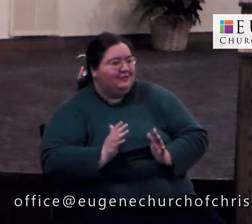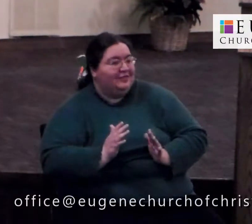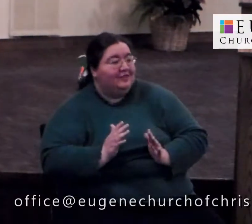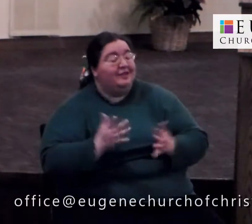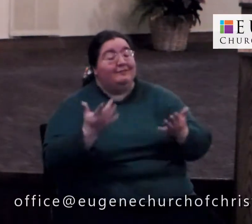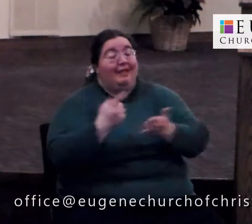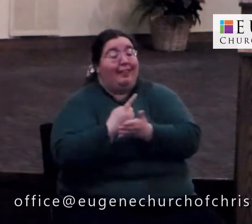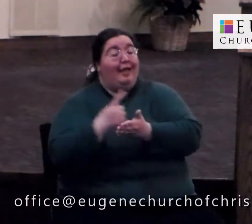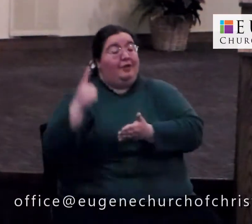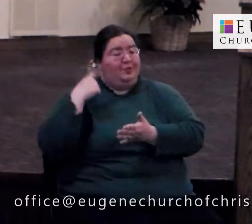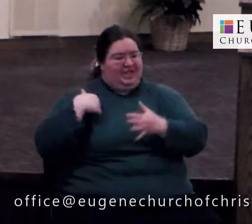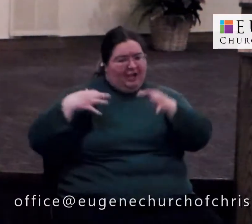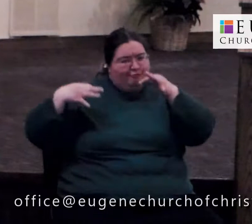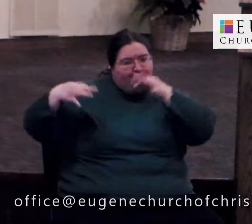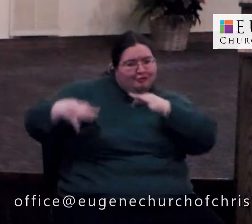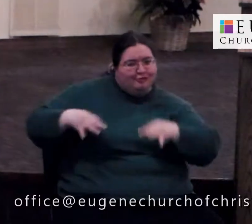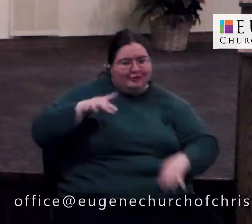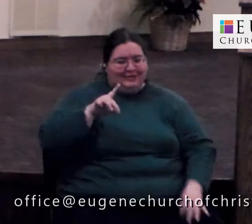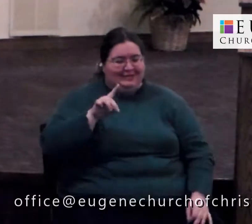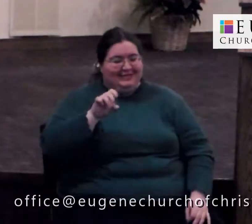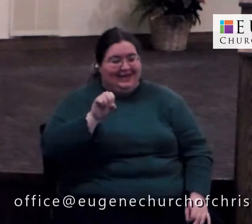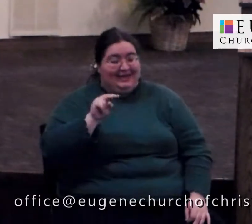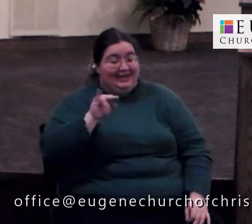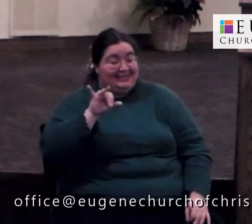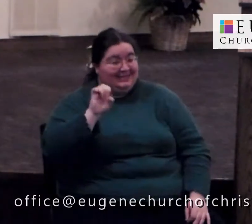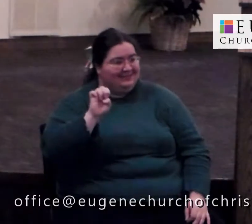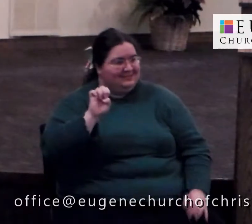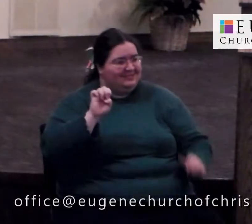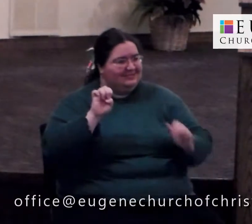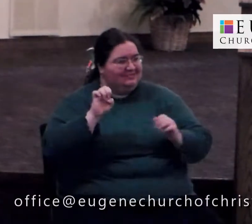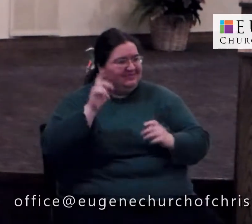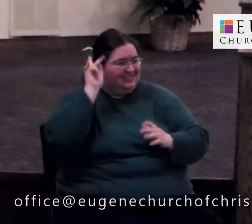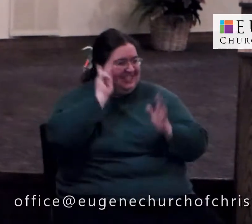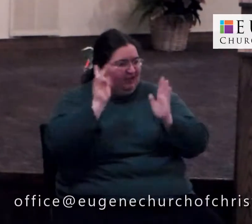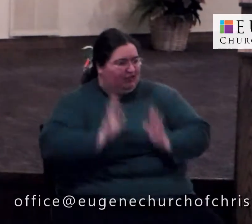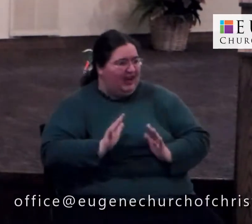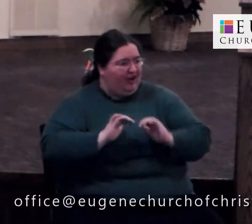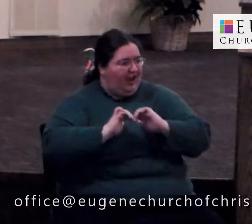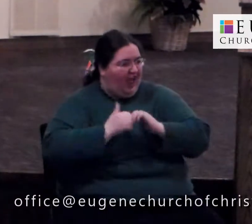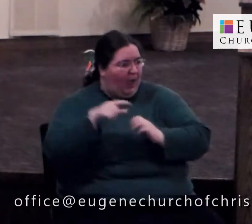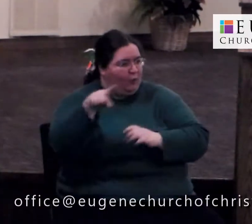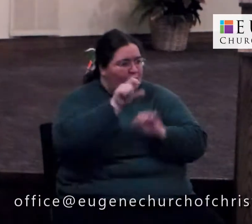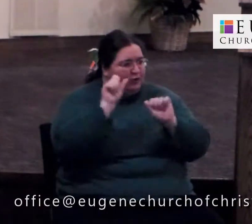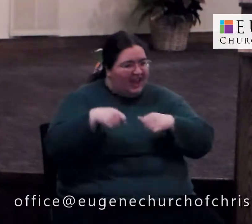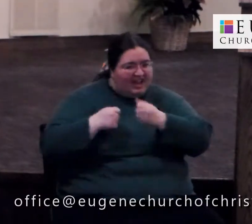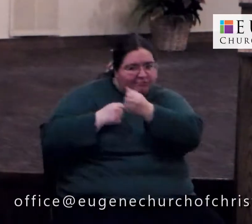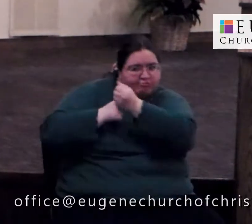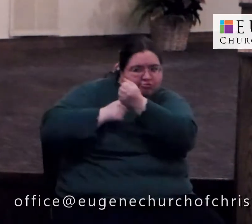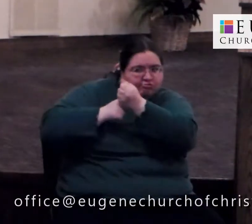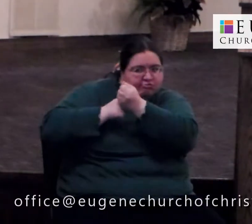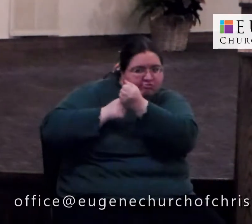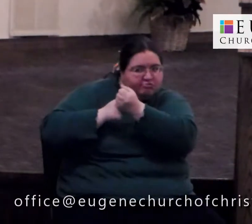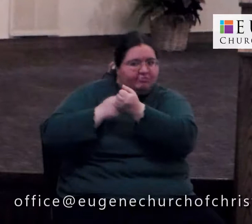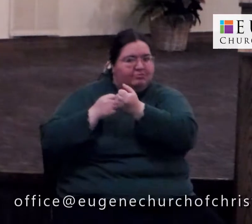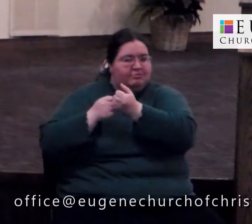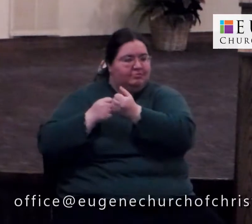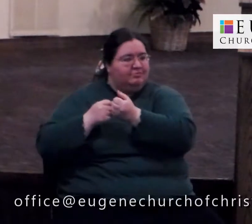easier and all the ways she's made my life easier while I worked here. I want to tell you something about our elders this morning.